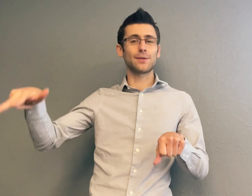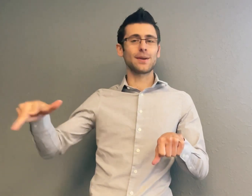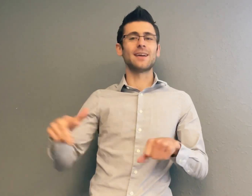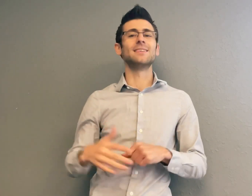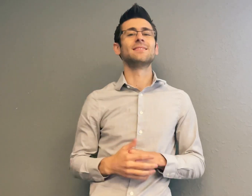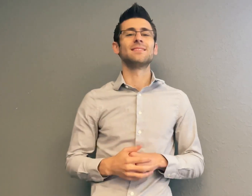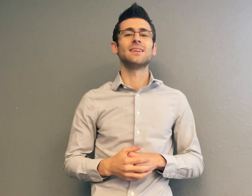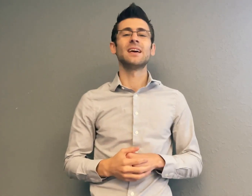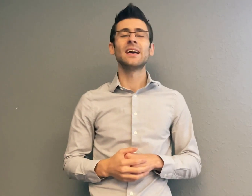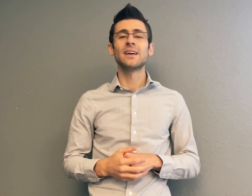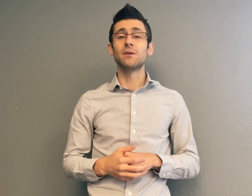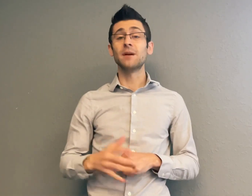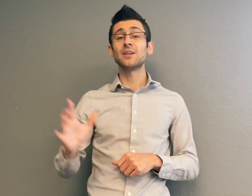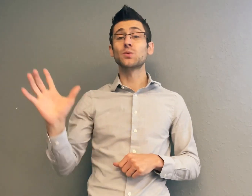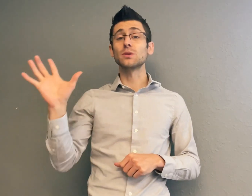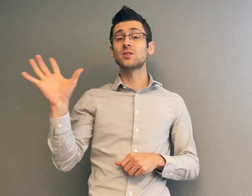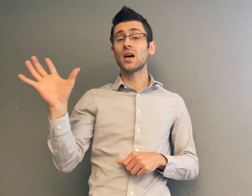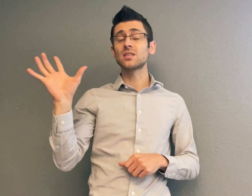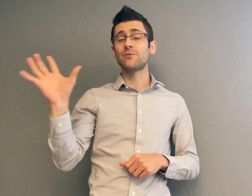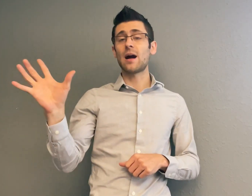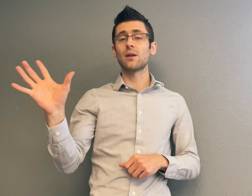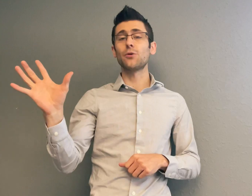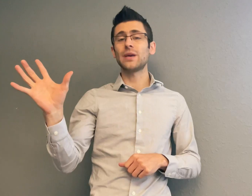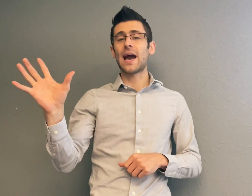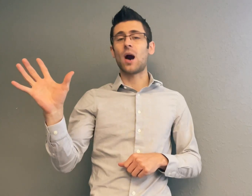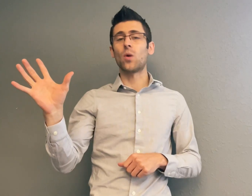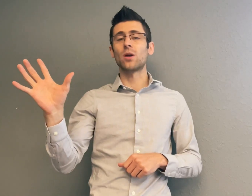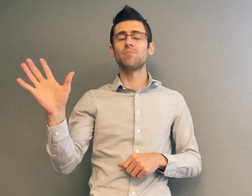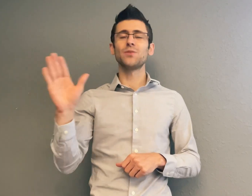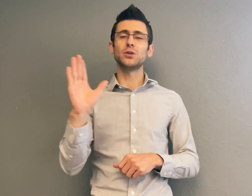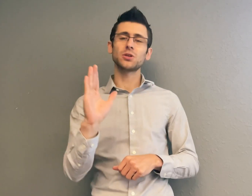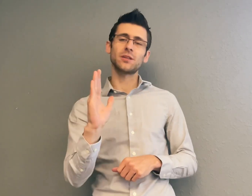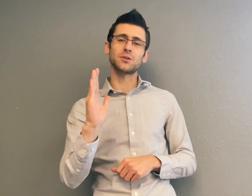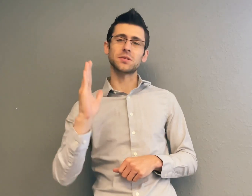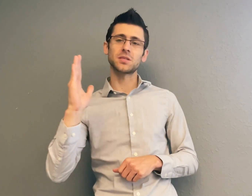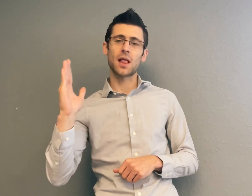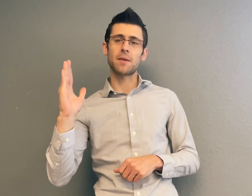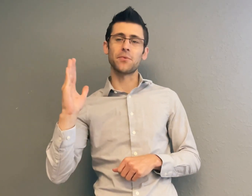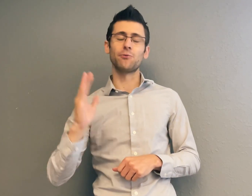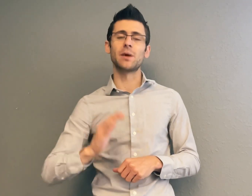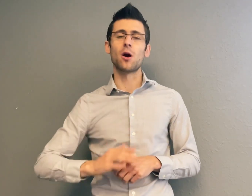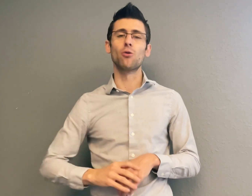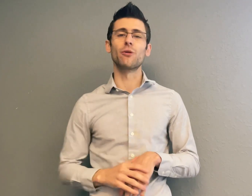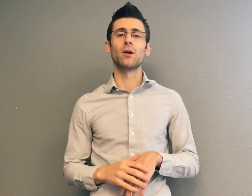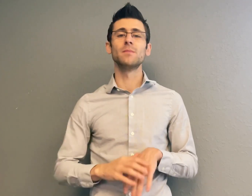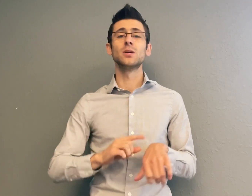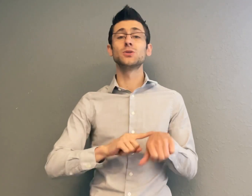3:33. The minutes will just follow the hour. Usually there's a slight movement over, so